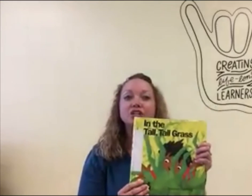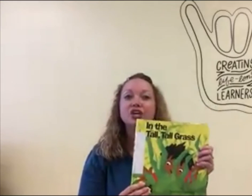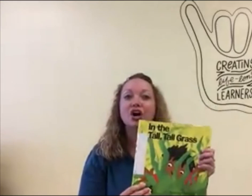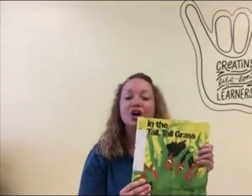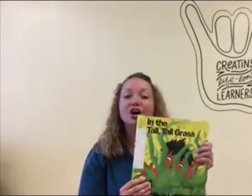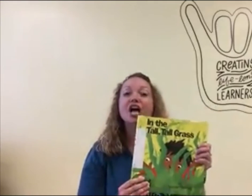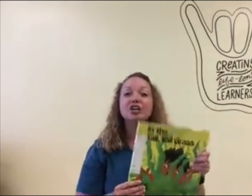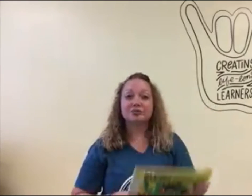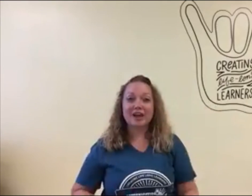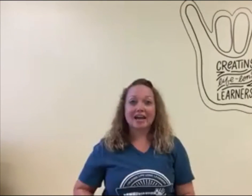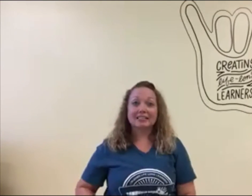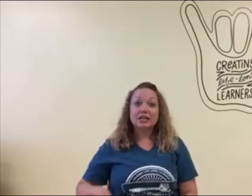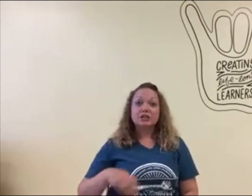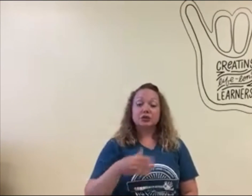Tall Grass. So